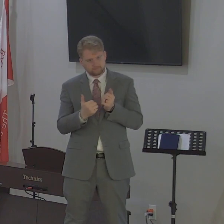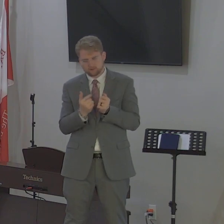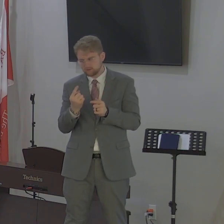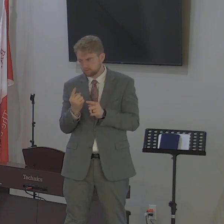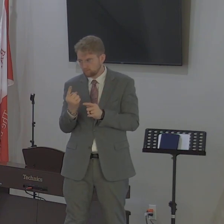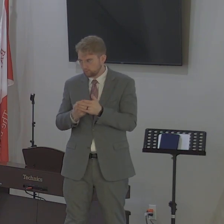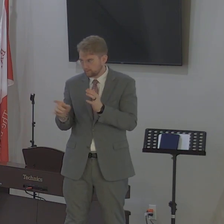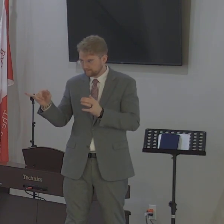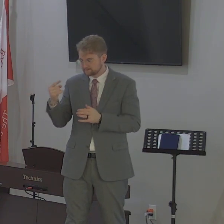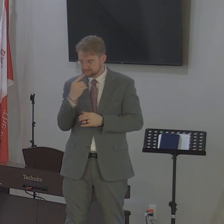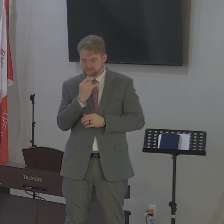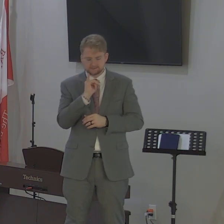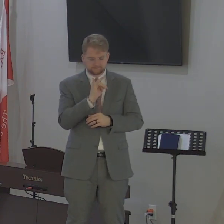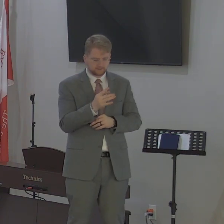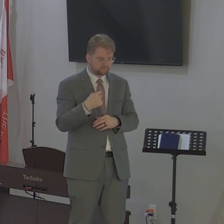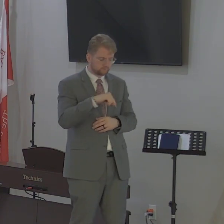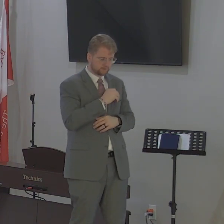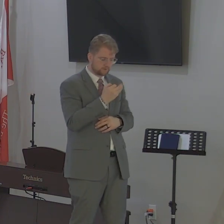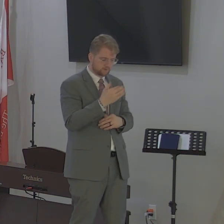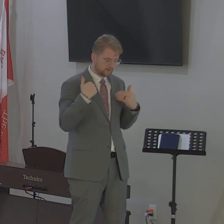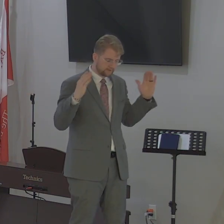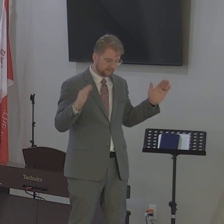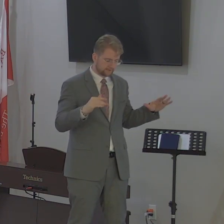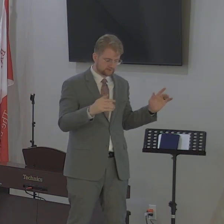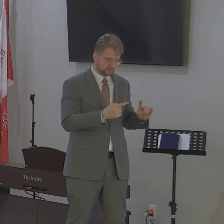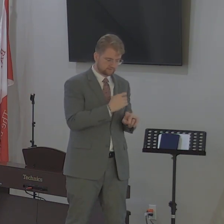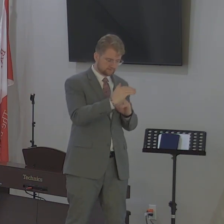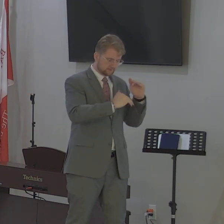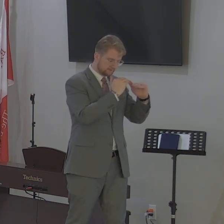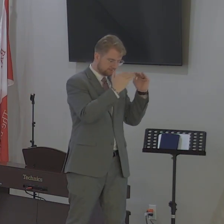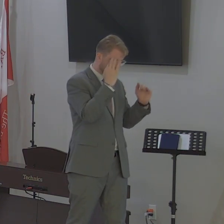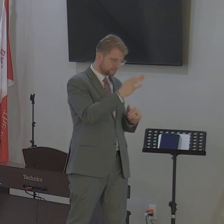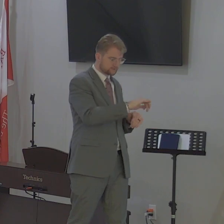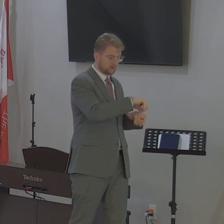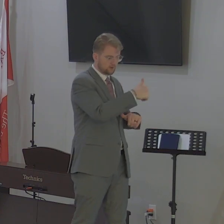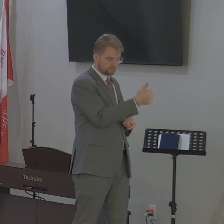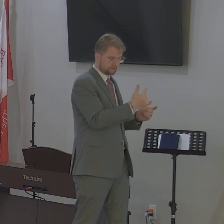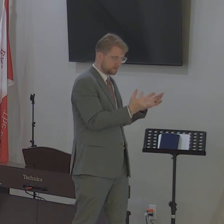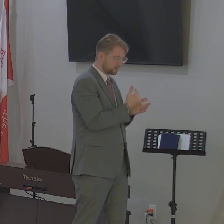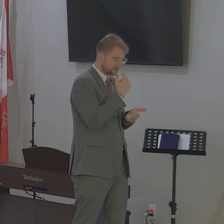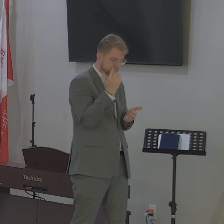an angel from heaven preach any other gospel unto you than that which we have preached unto you,